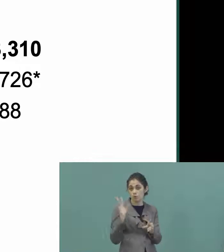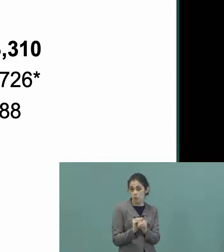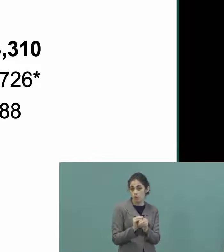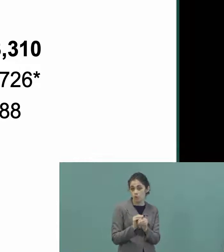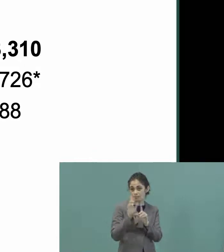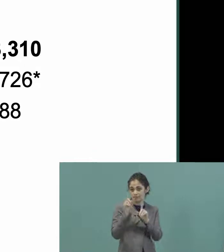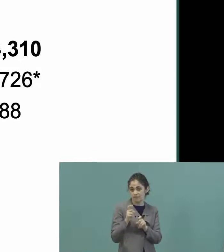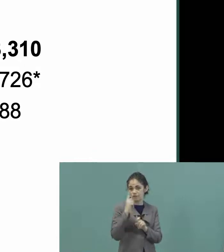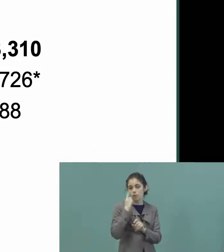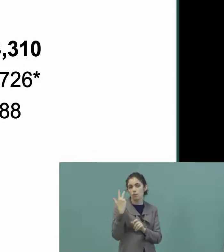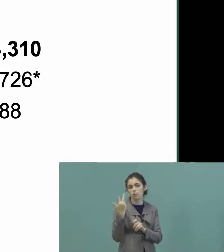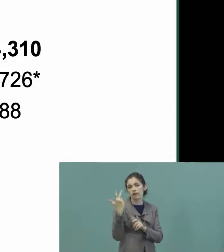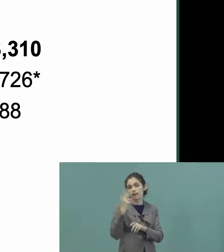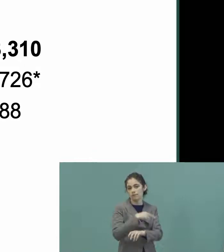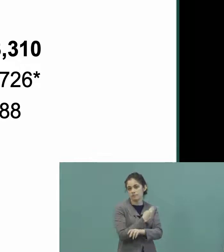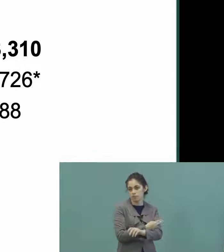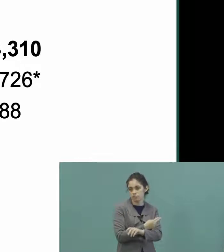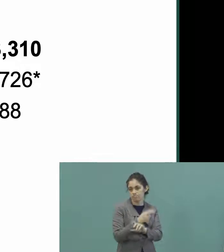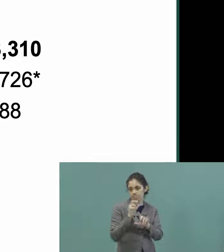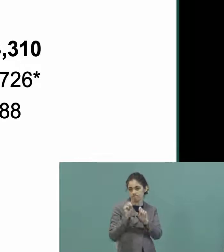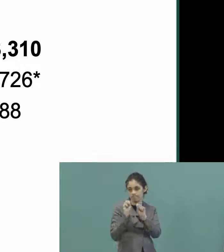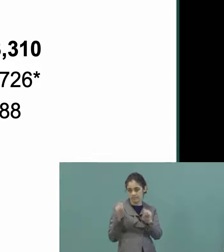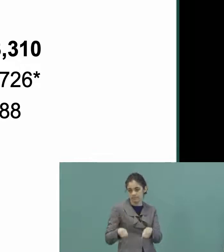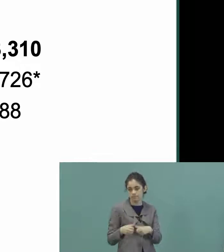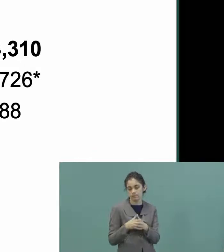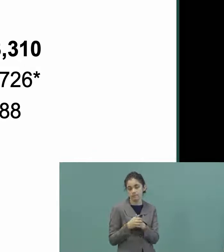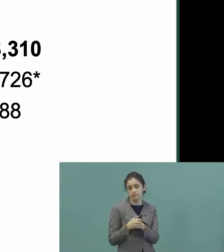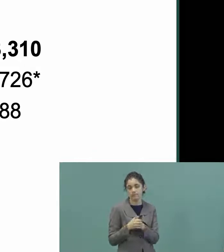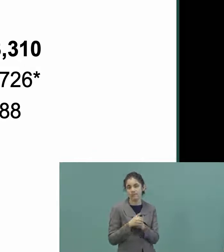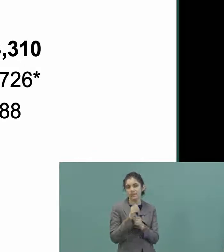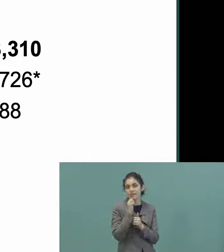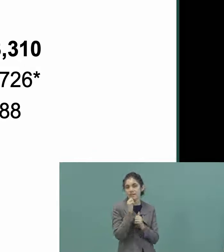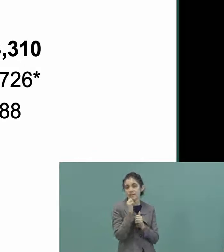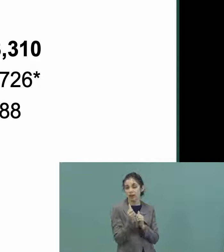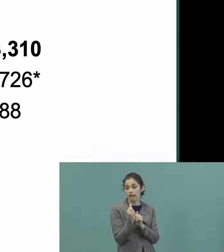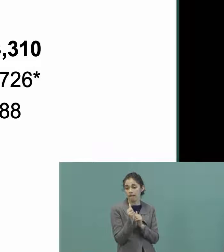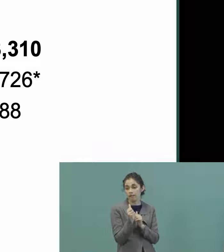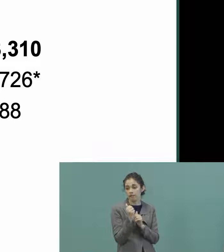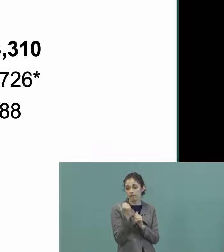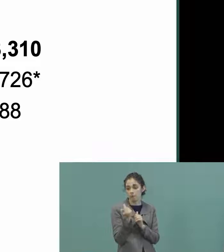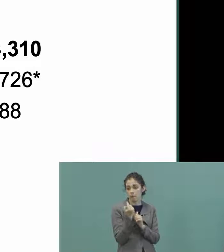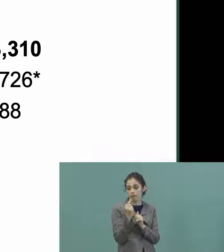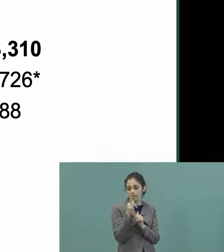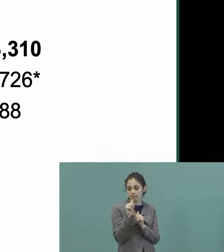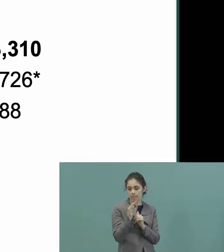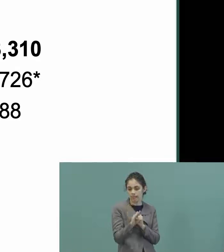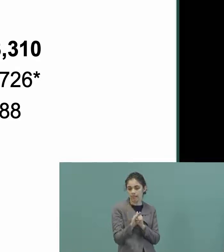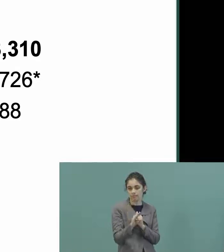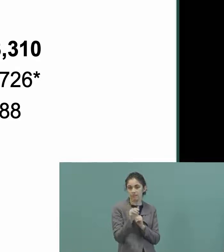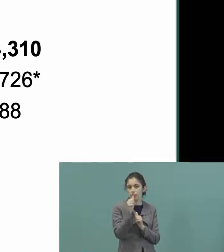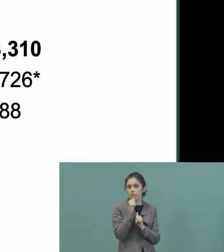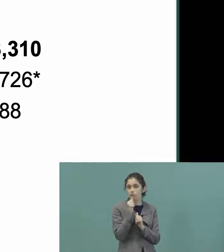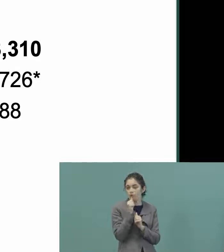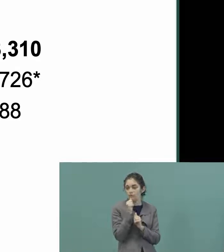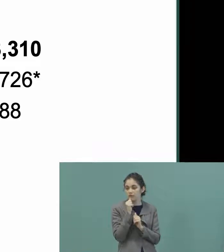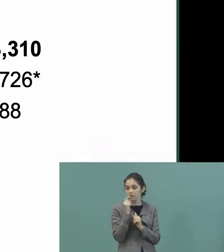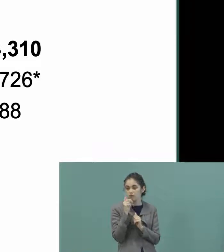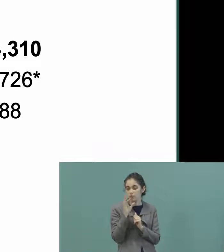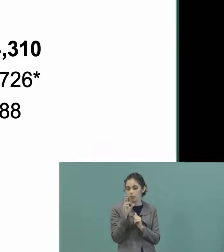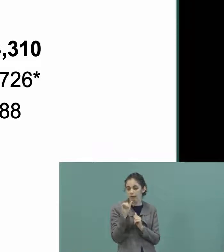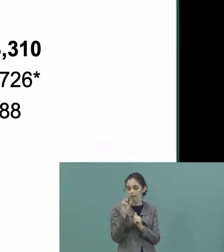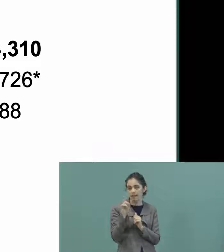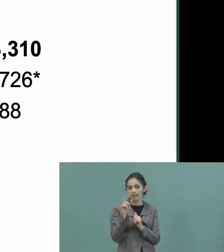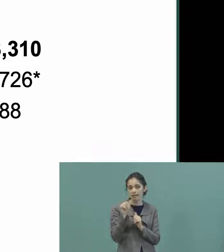testing for all 3 hospital systems, not including the labs that support the Rite Aid